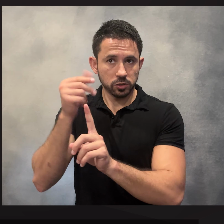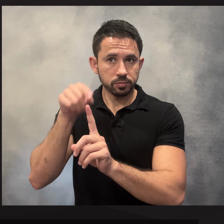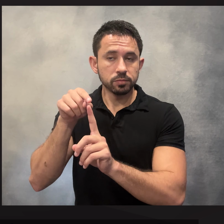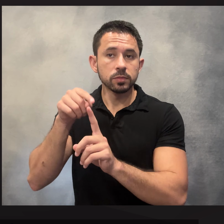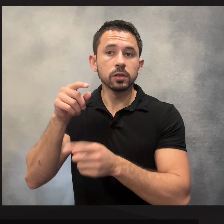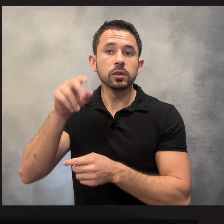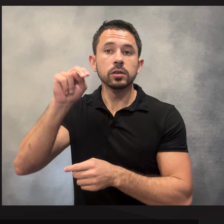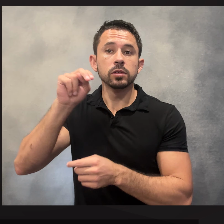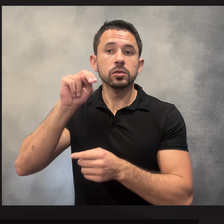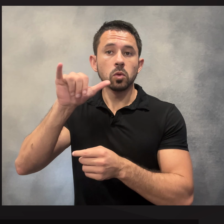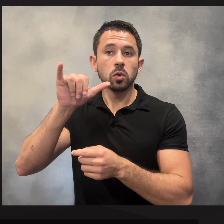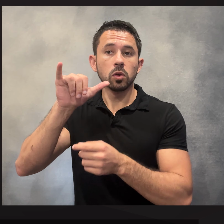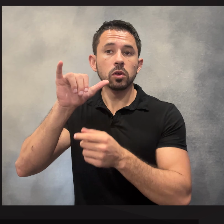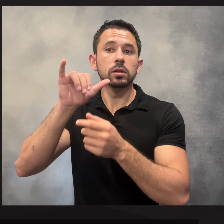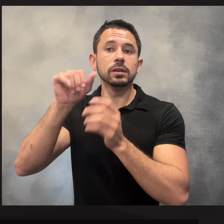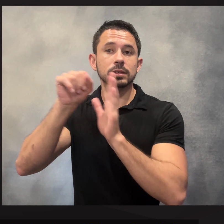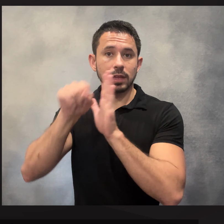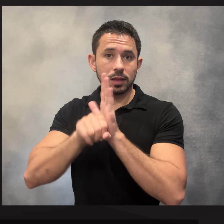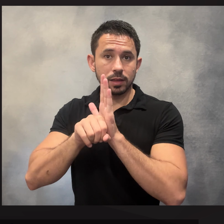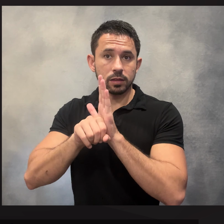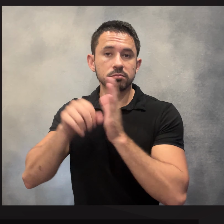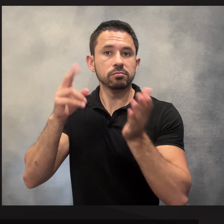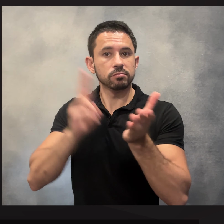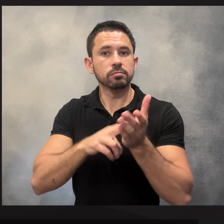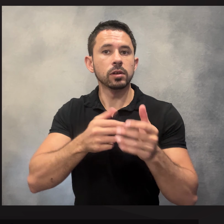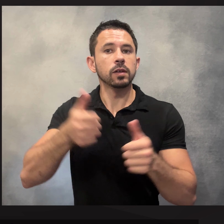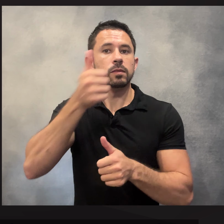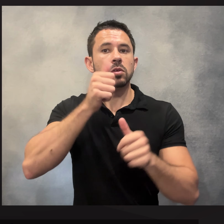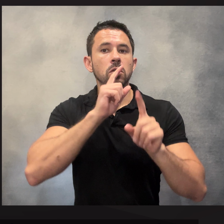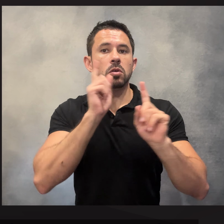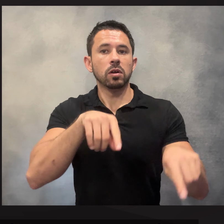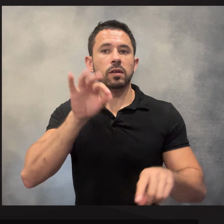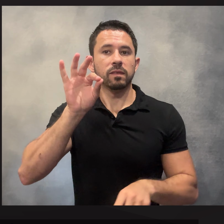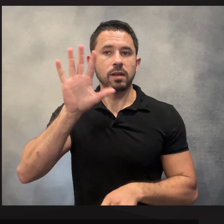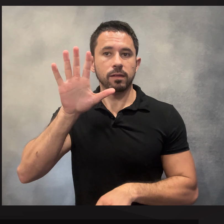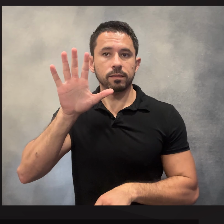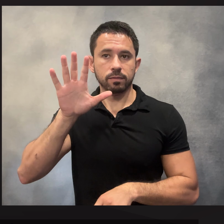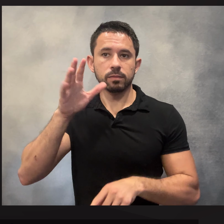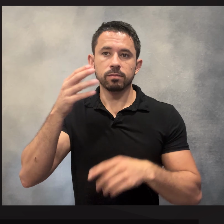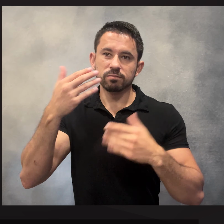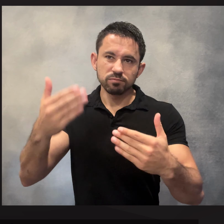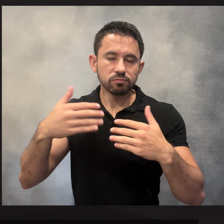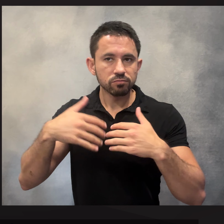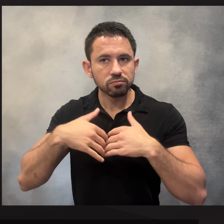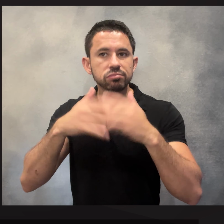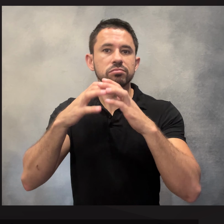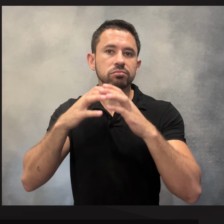Subsequently, in 2013, New York State signed Executive Order 95,